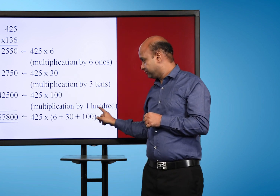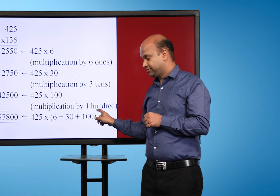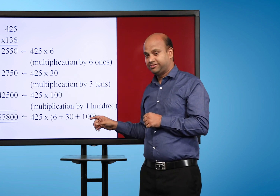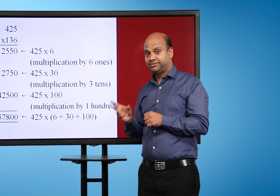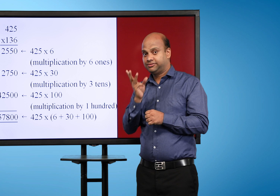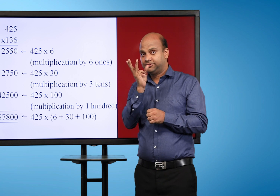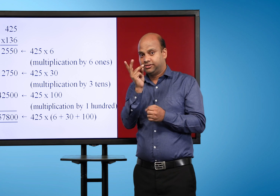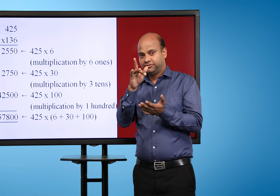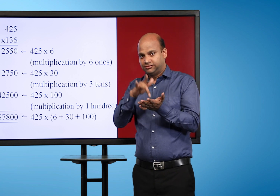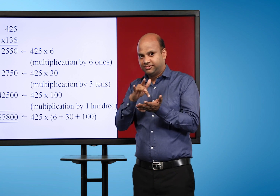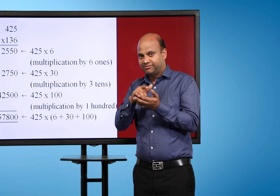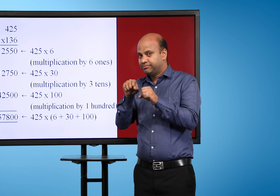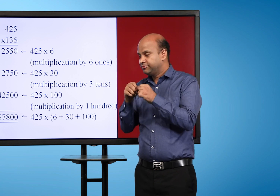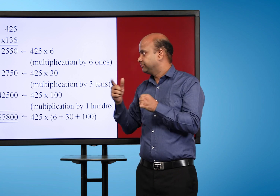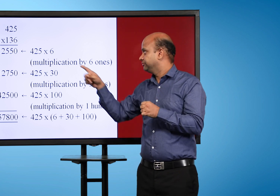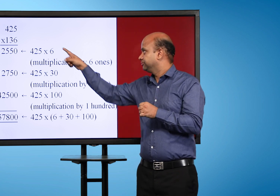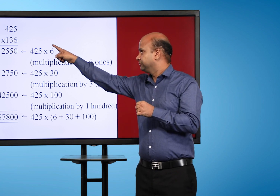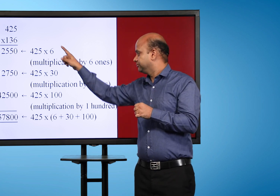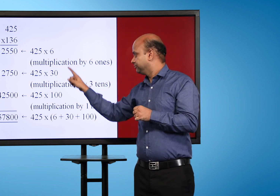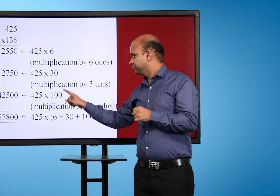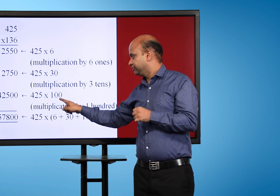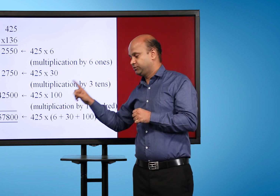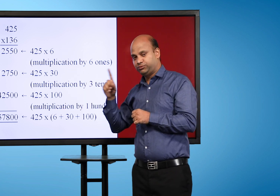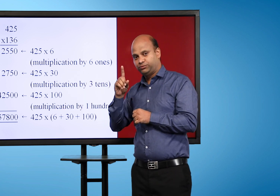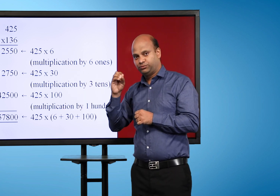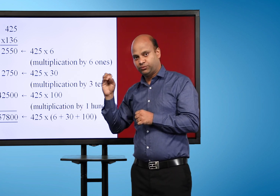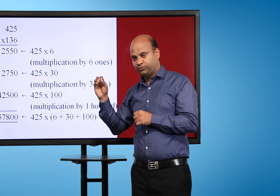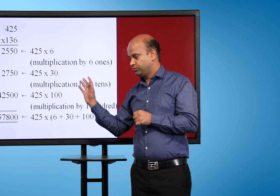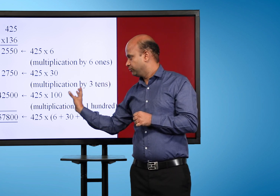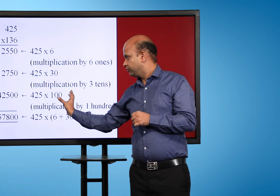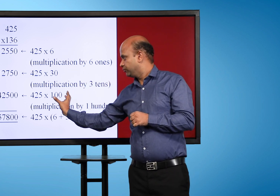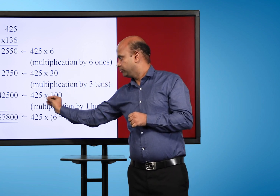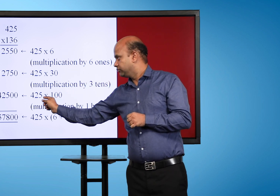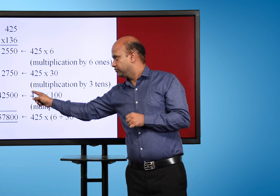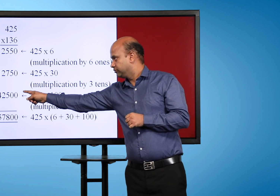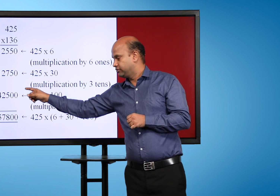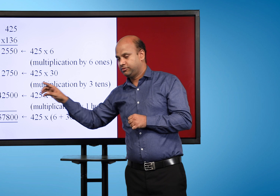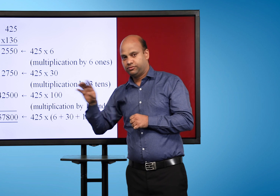425 multiplied by 30. Multiplication by 3 tens.